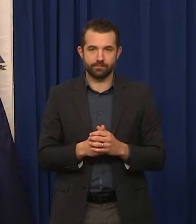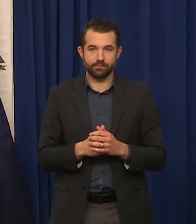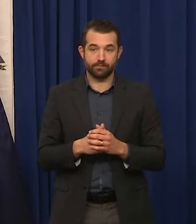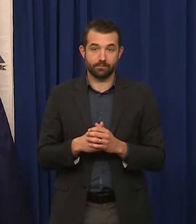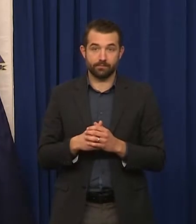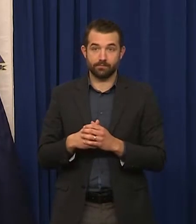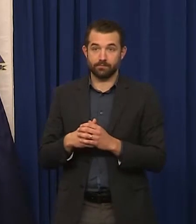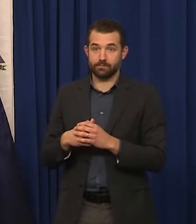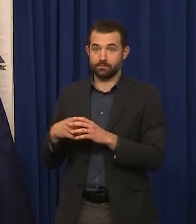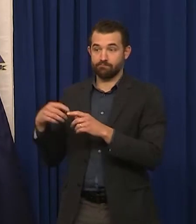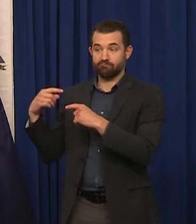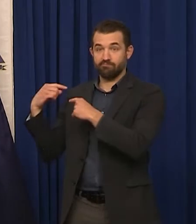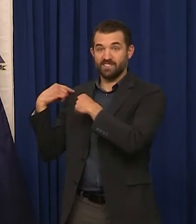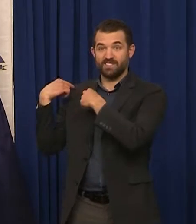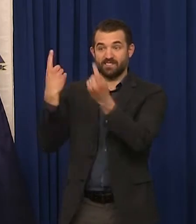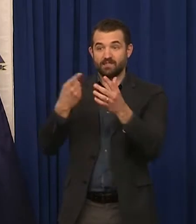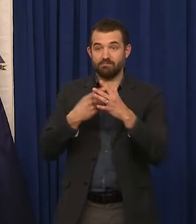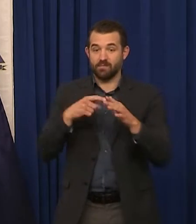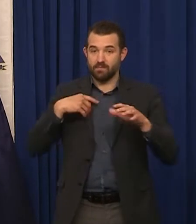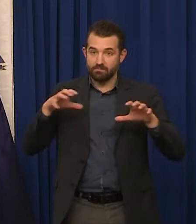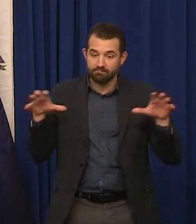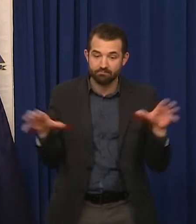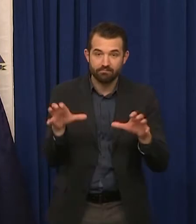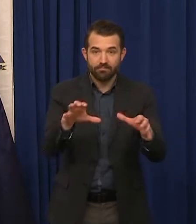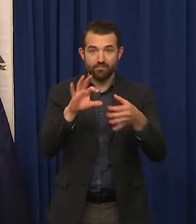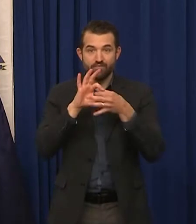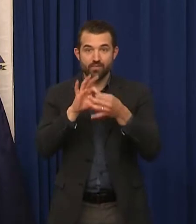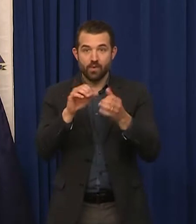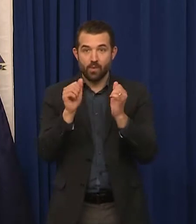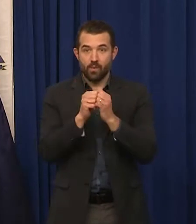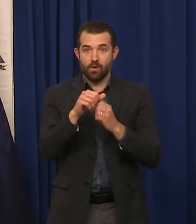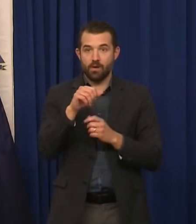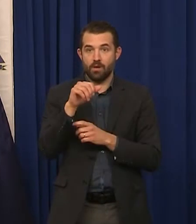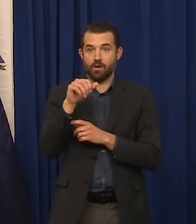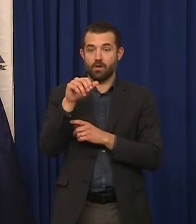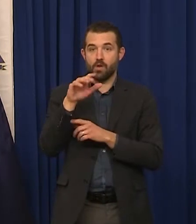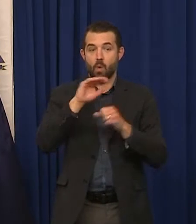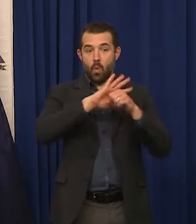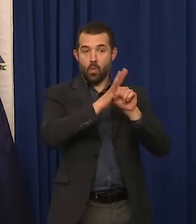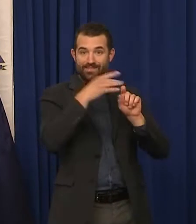COVID-19, Maine CDC epidemiologists have fielded now